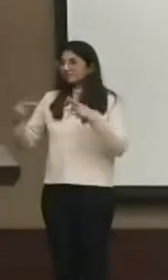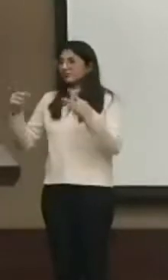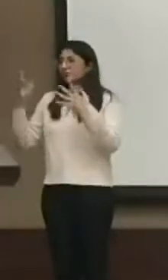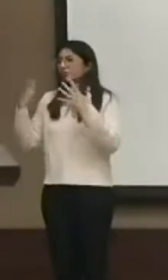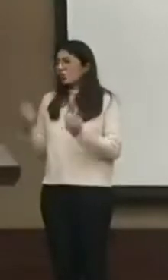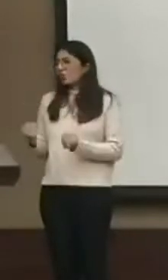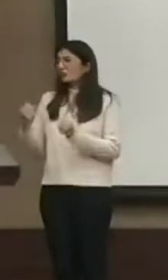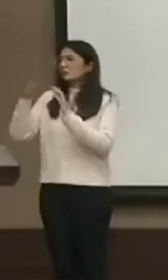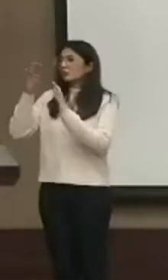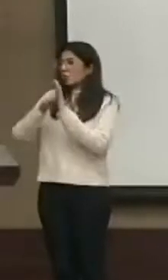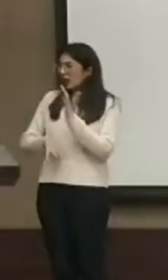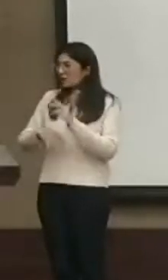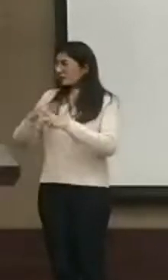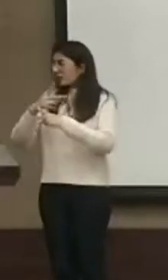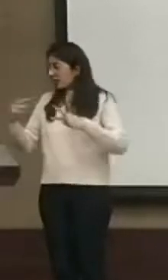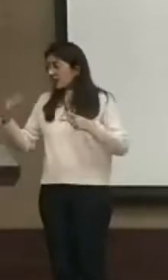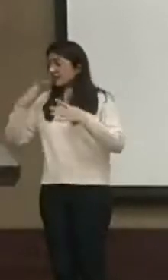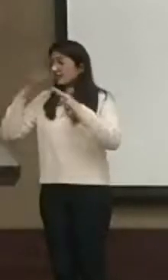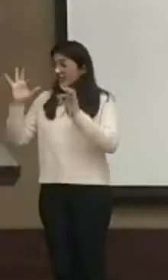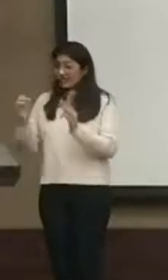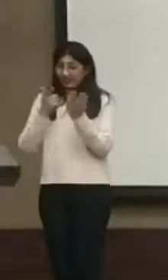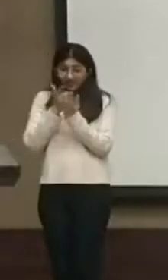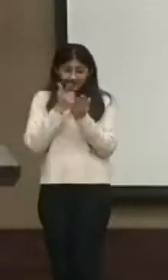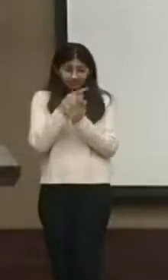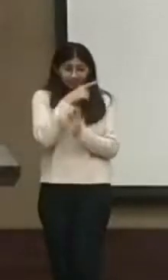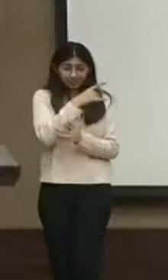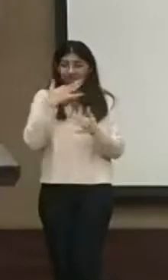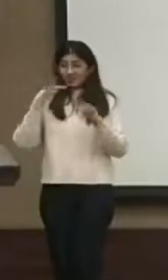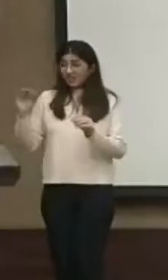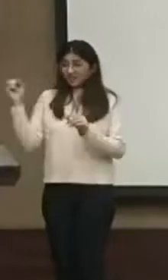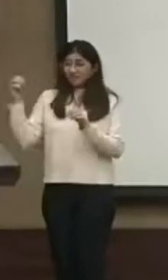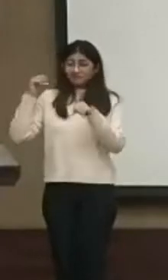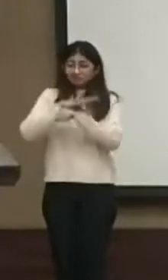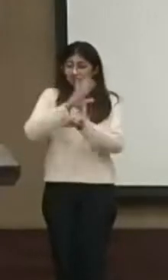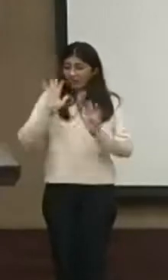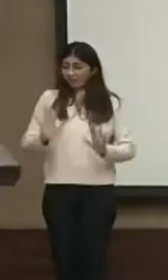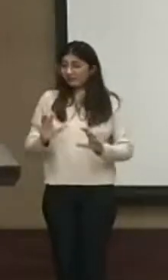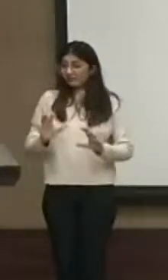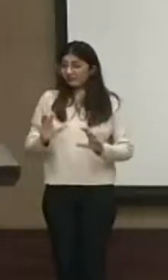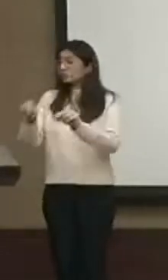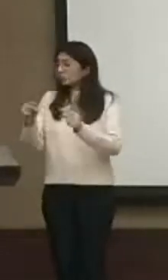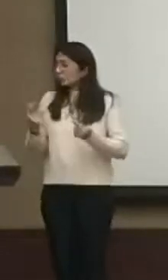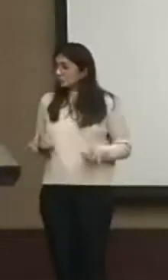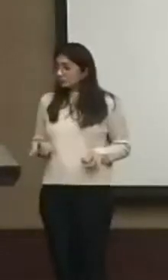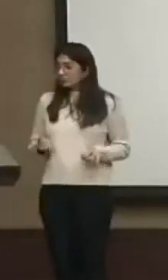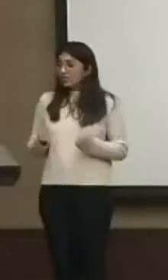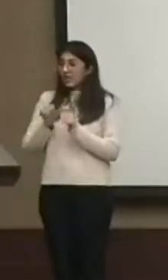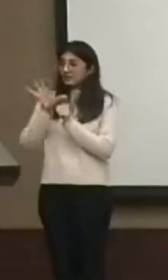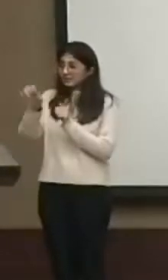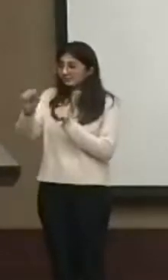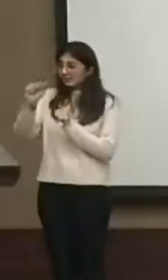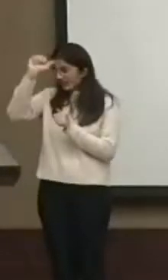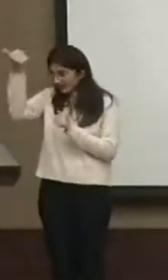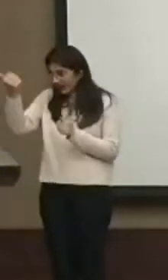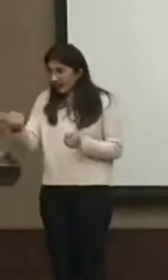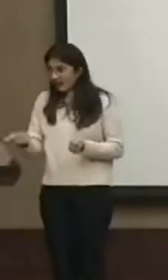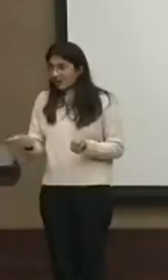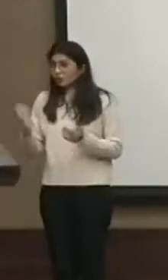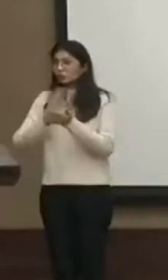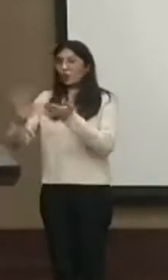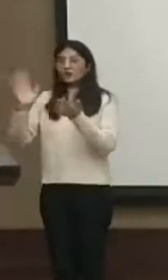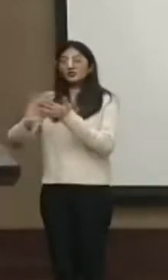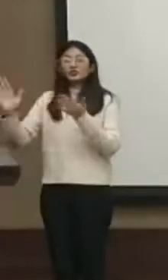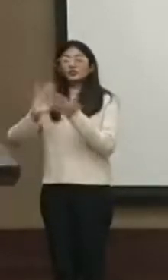government programs reaching the grassroots? Are the policies, the various schemes like Accessible India, Swachh